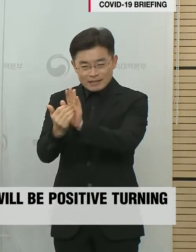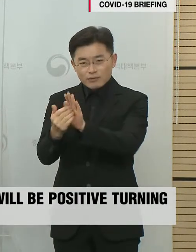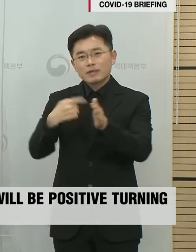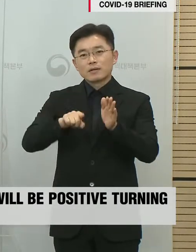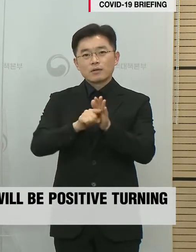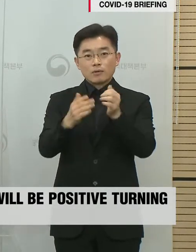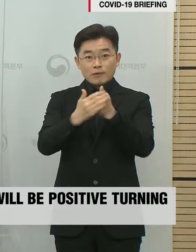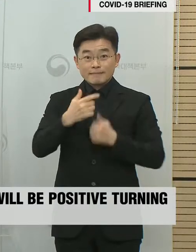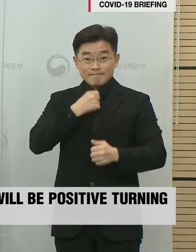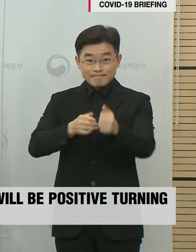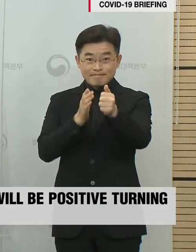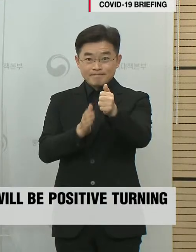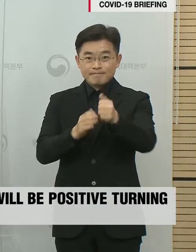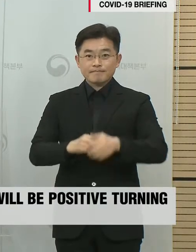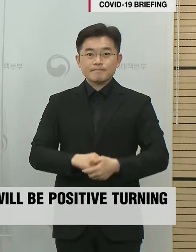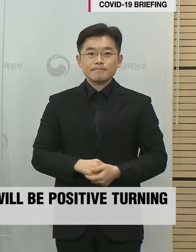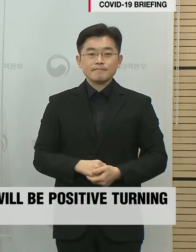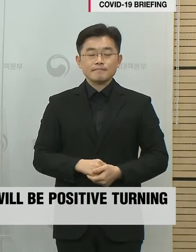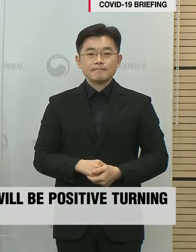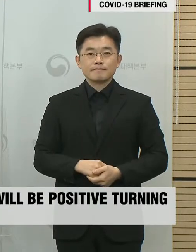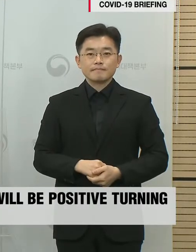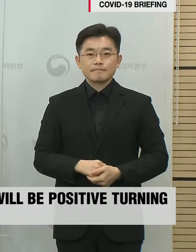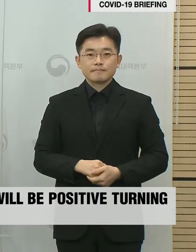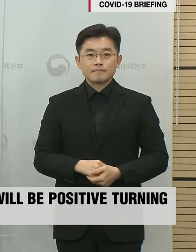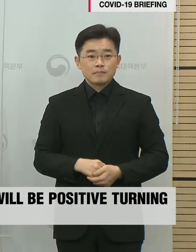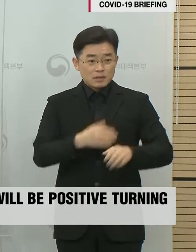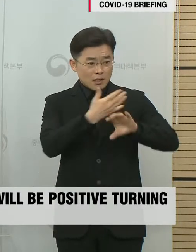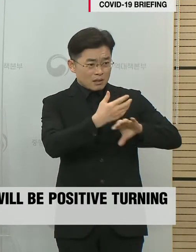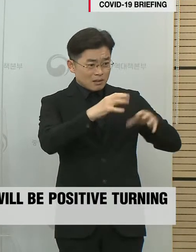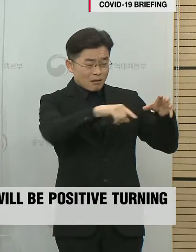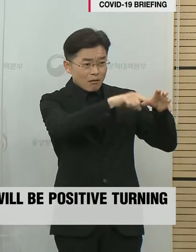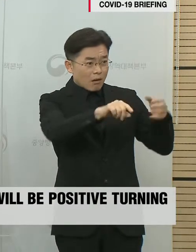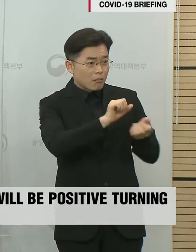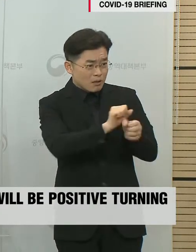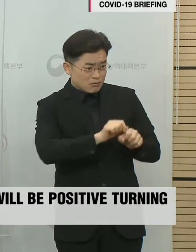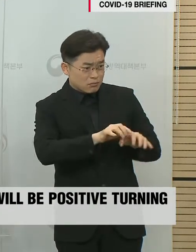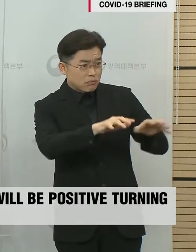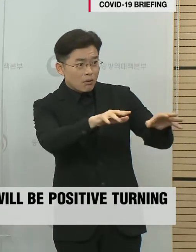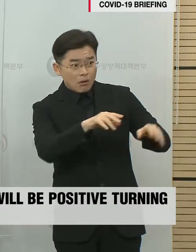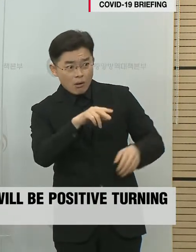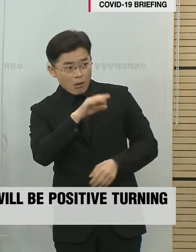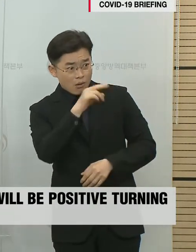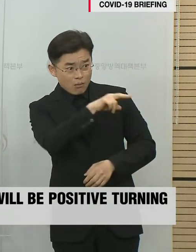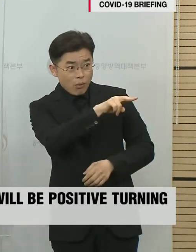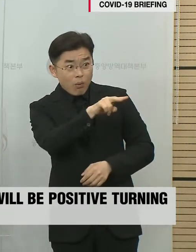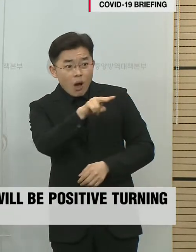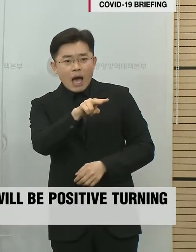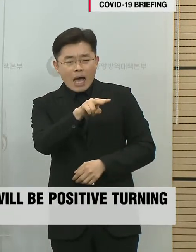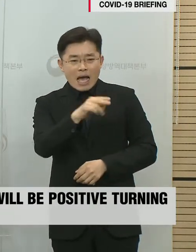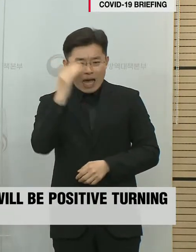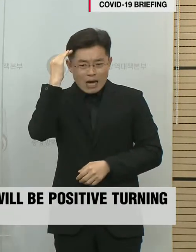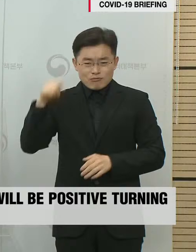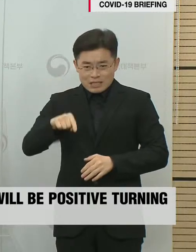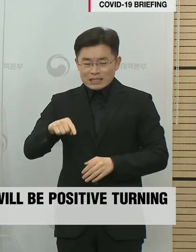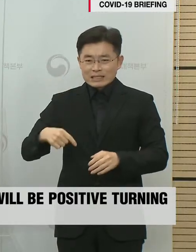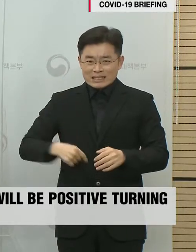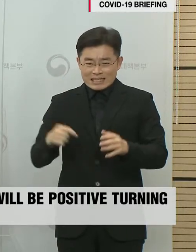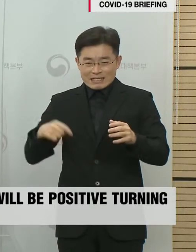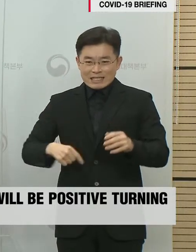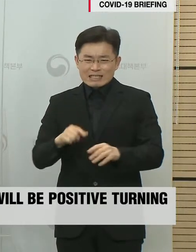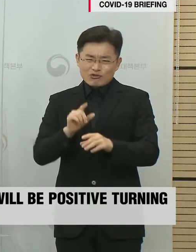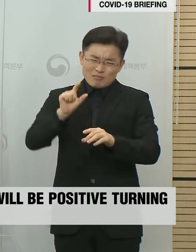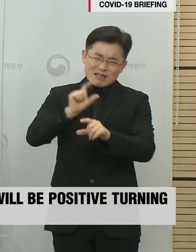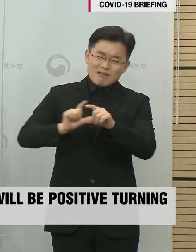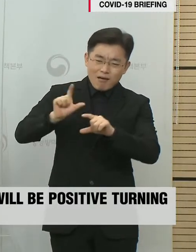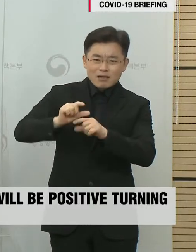challenges. However, we need to contain the virus, and we need to flatten the curve. And please look at other countries that are going